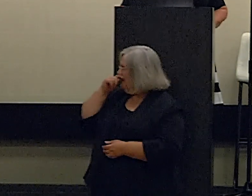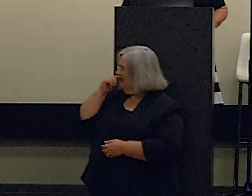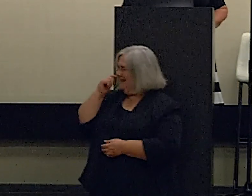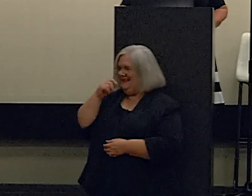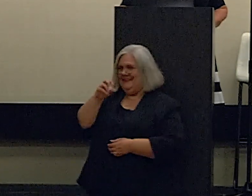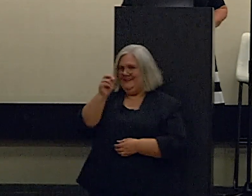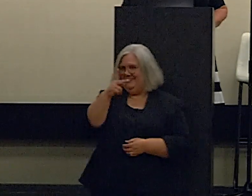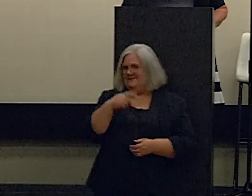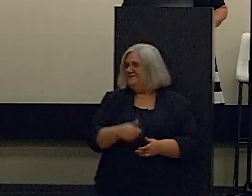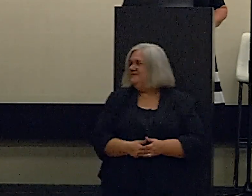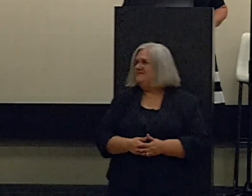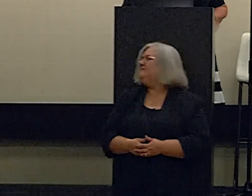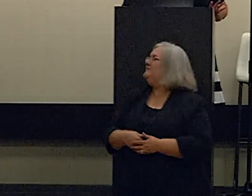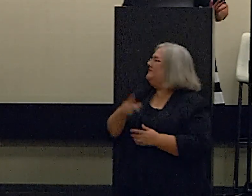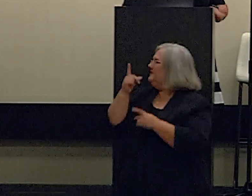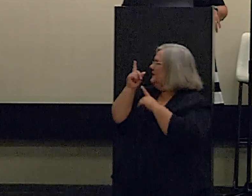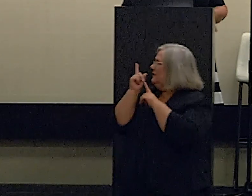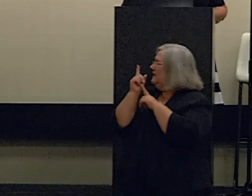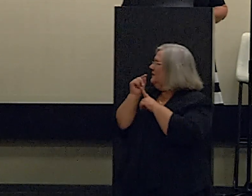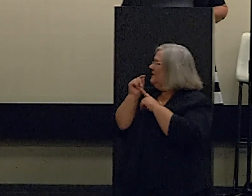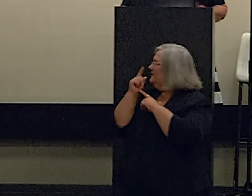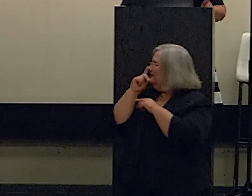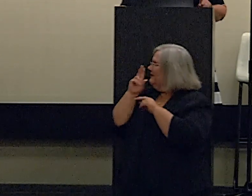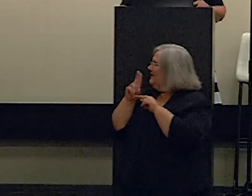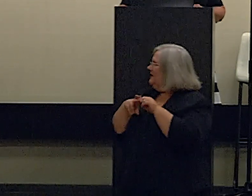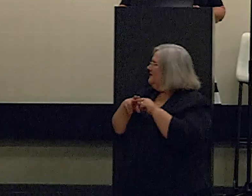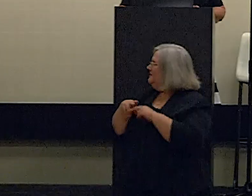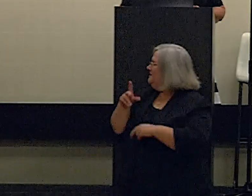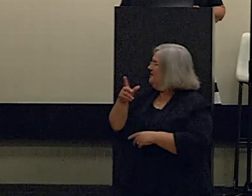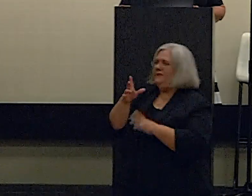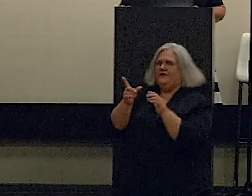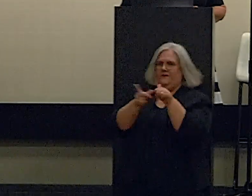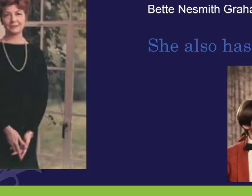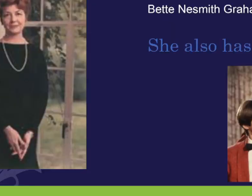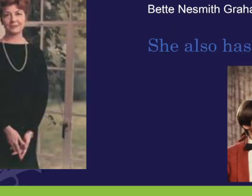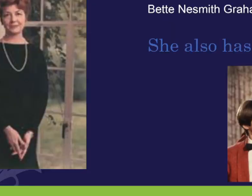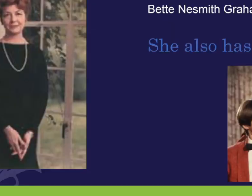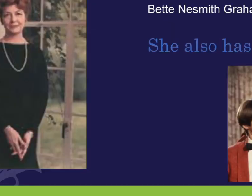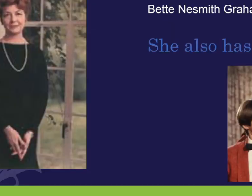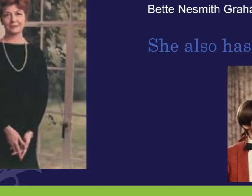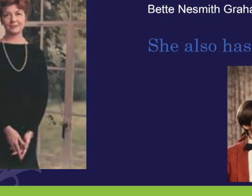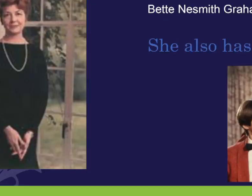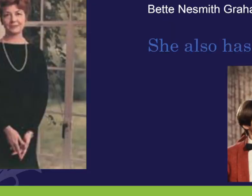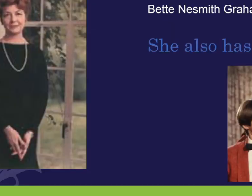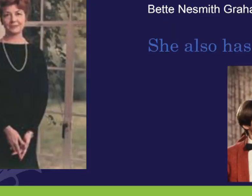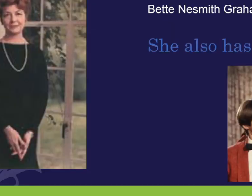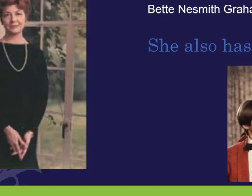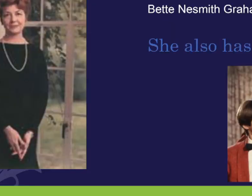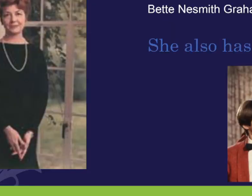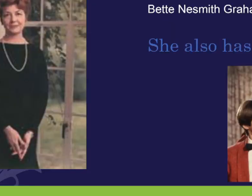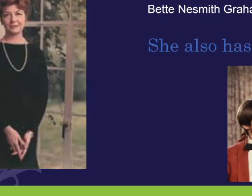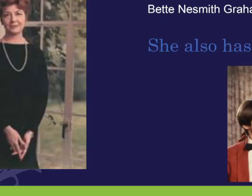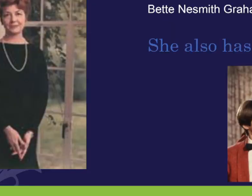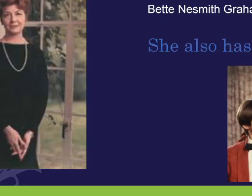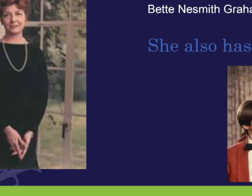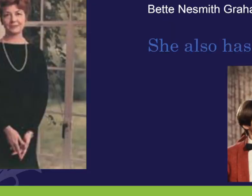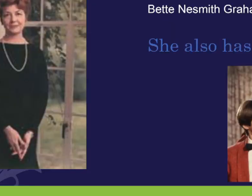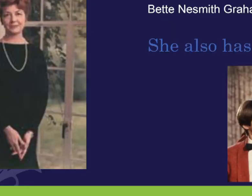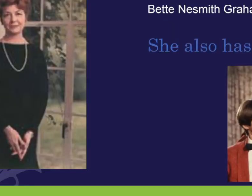All right. One more fun one. What is your first impression of this woman?